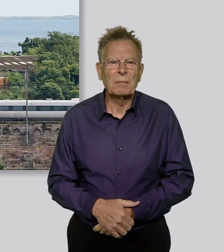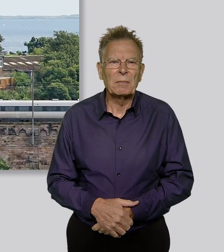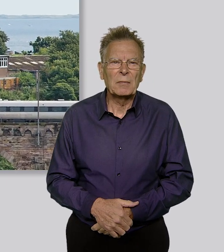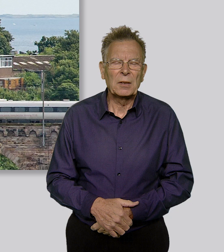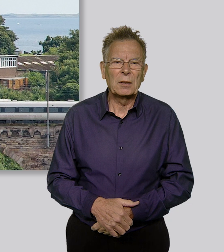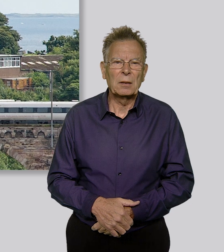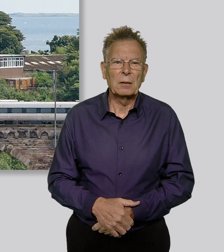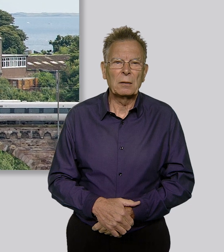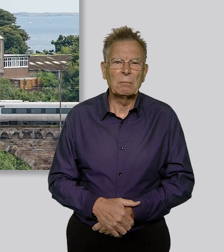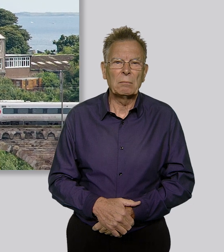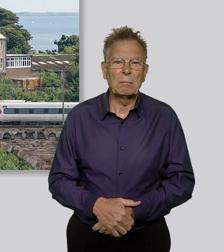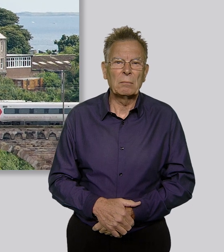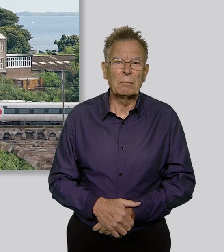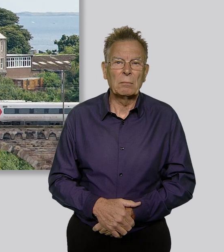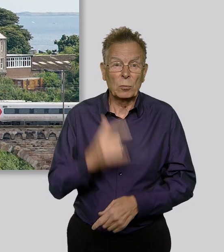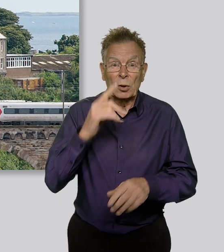Dunbar.